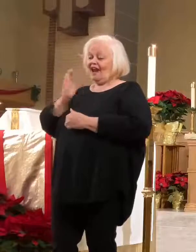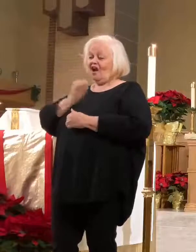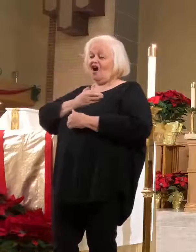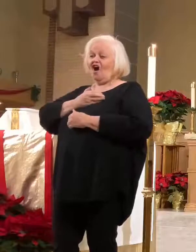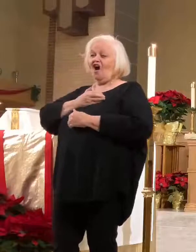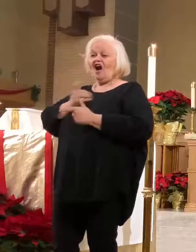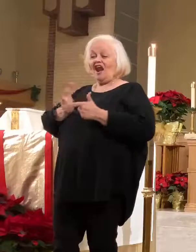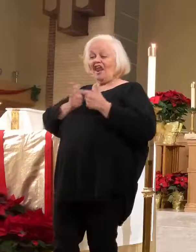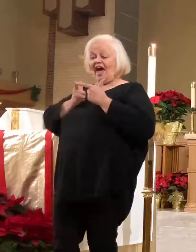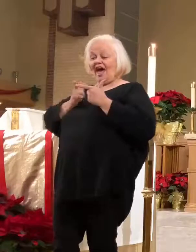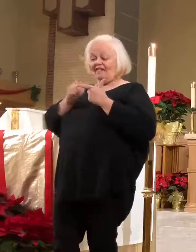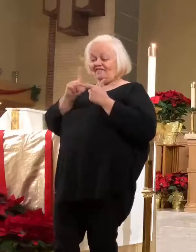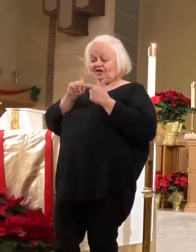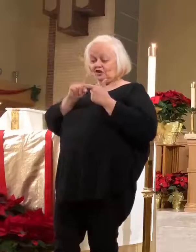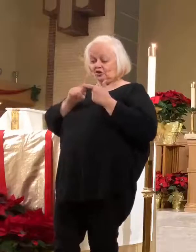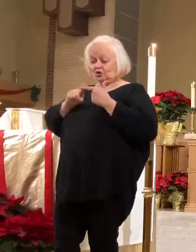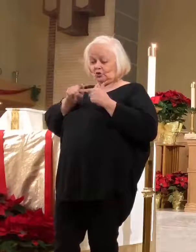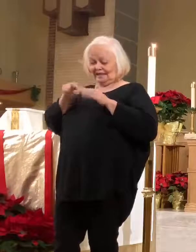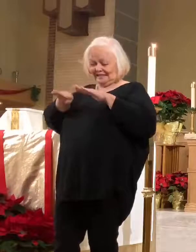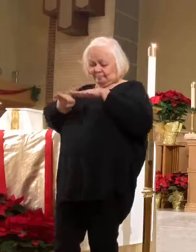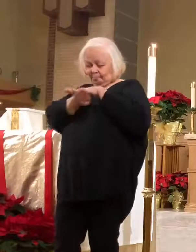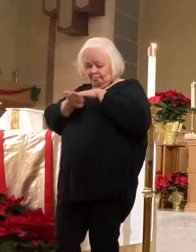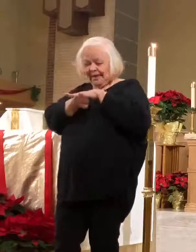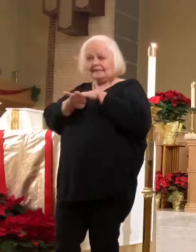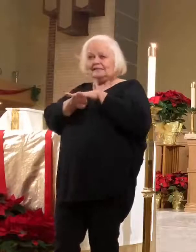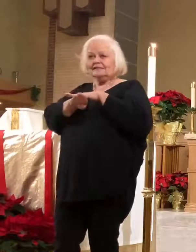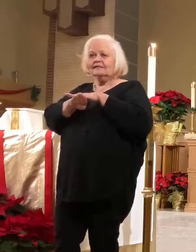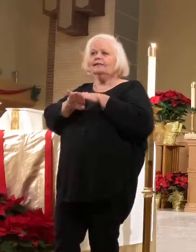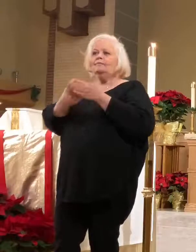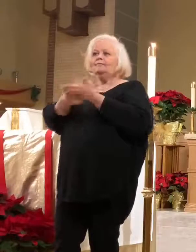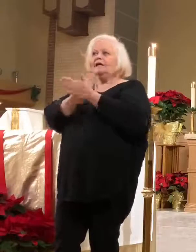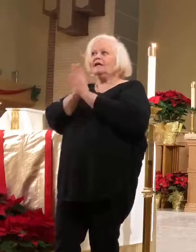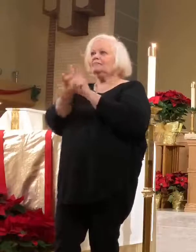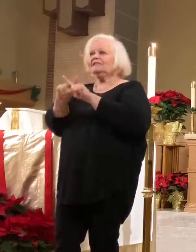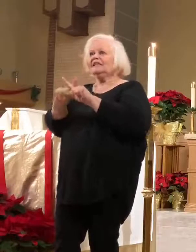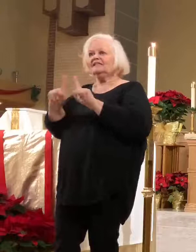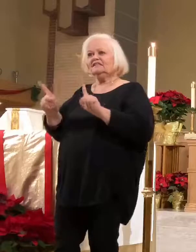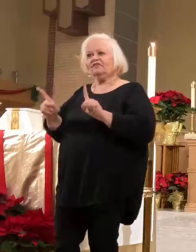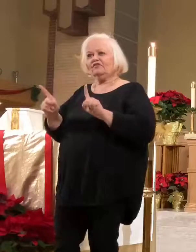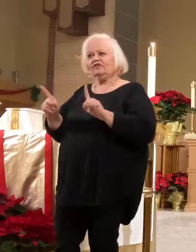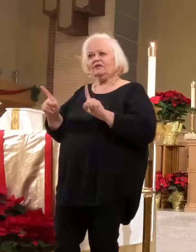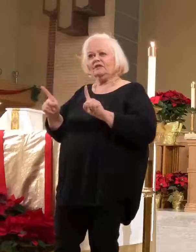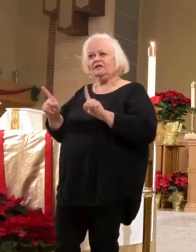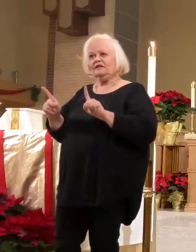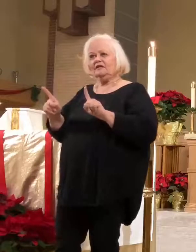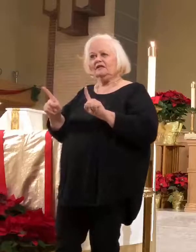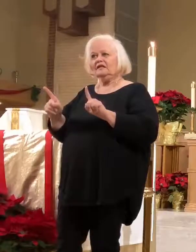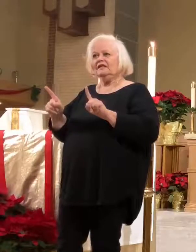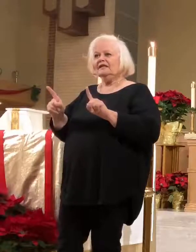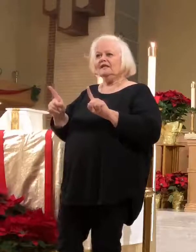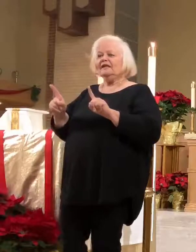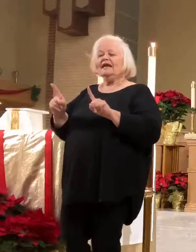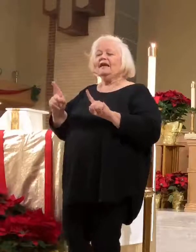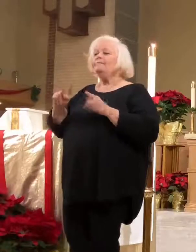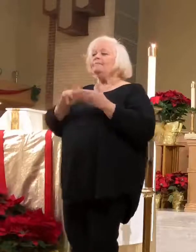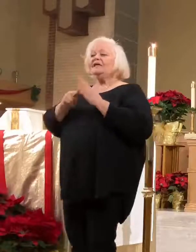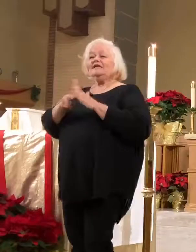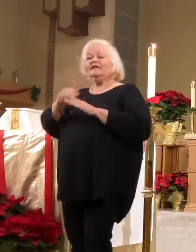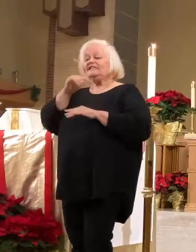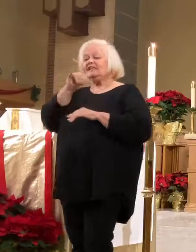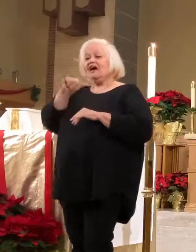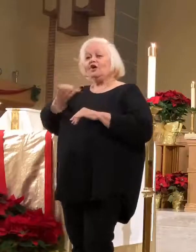very existence, to its very root, is different. And as a consequence of being different, it's not going to remain the